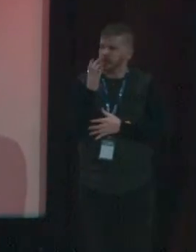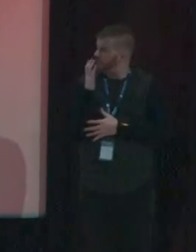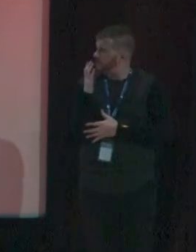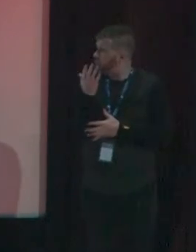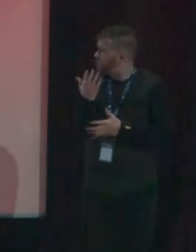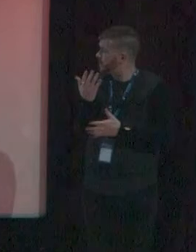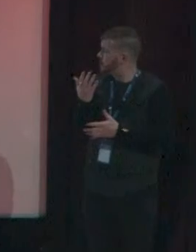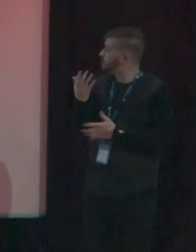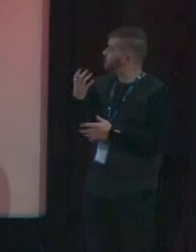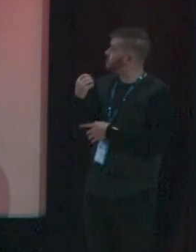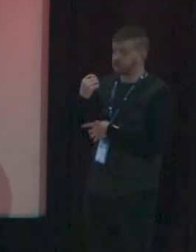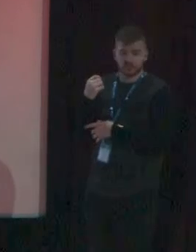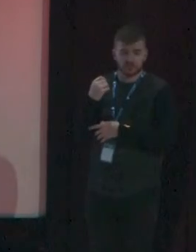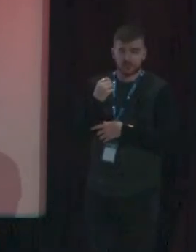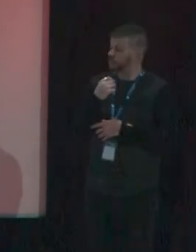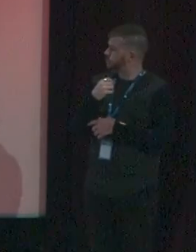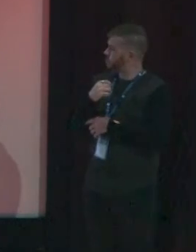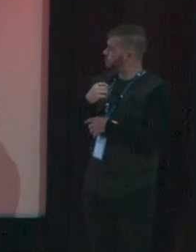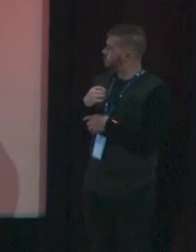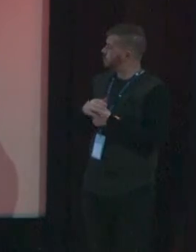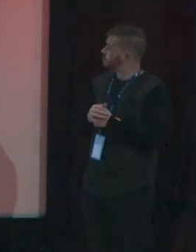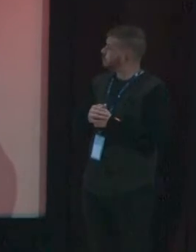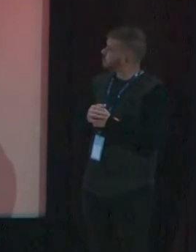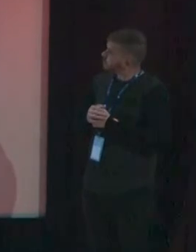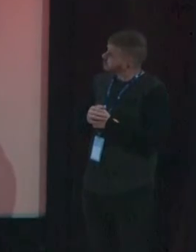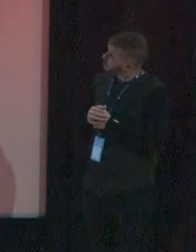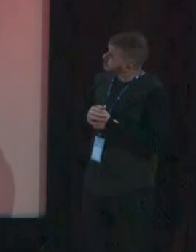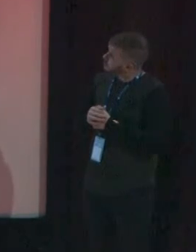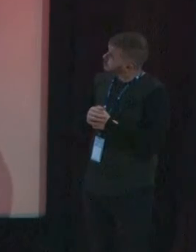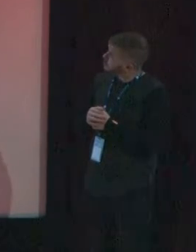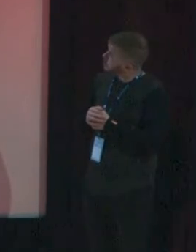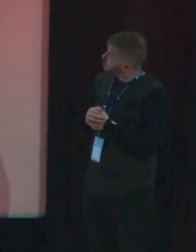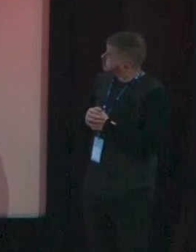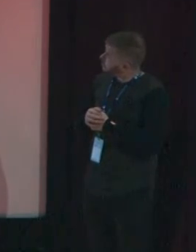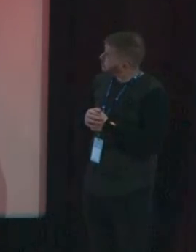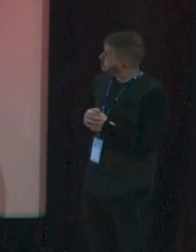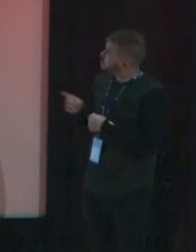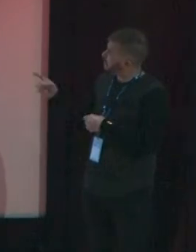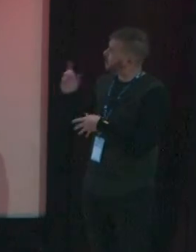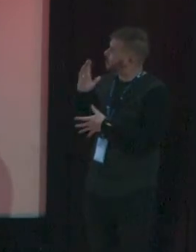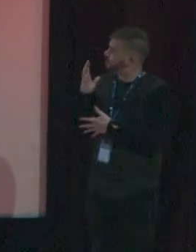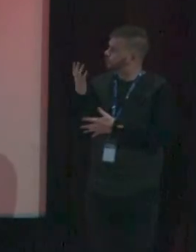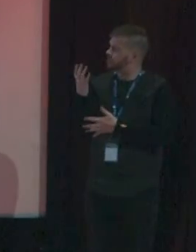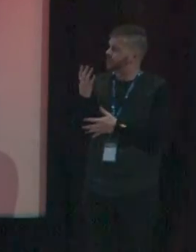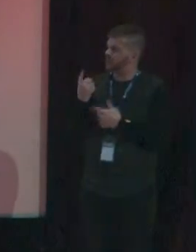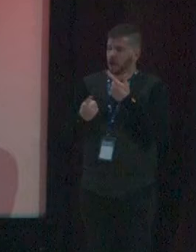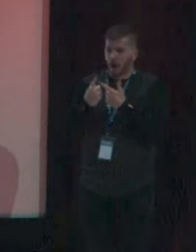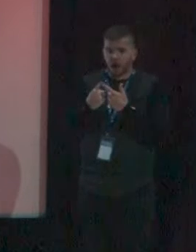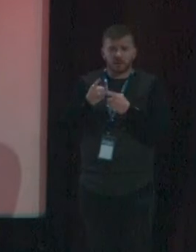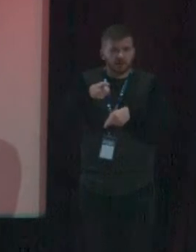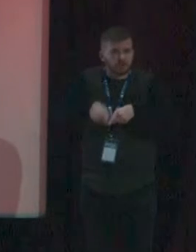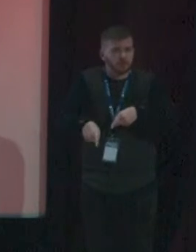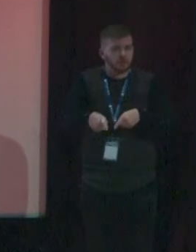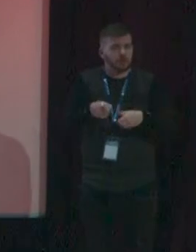by Tale of Tales, who are a client of International Hobo, so I'm very proud of that. They had another go at a player encounter